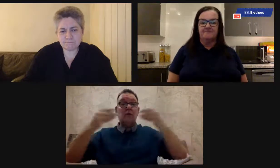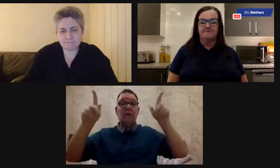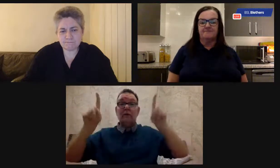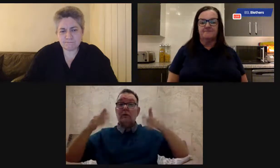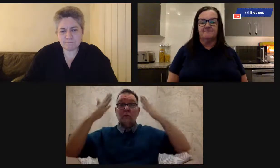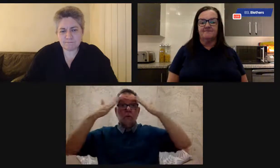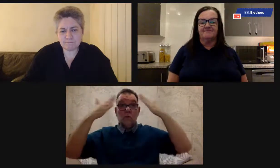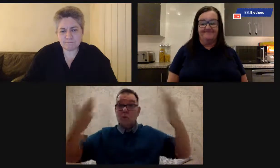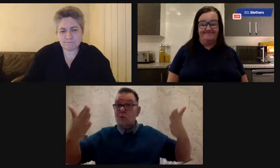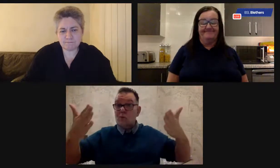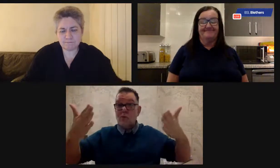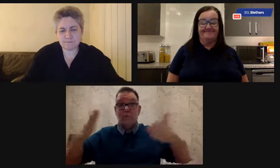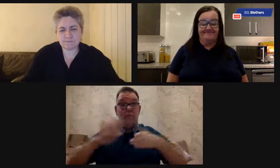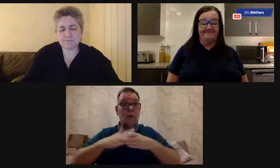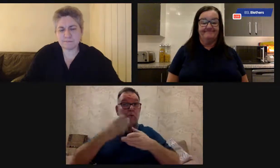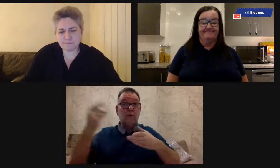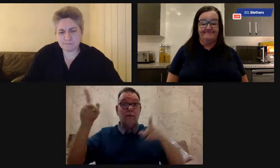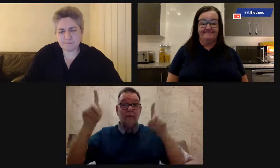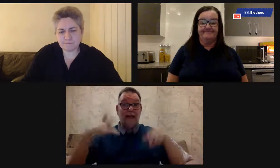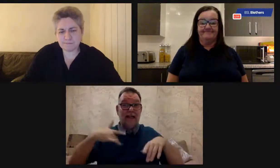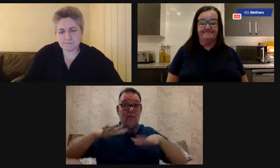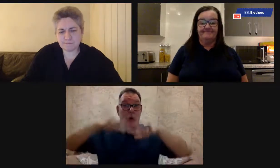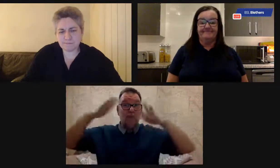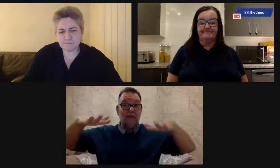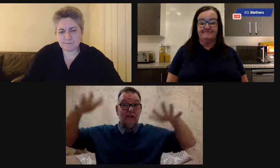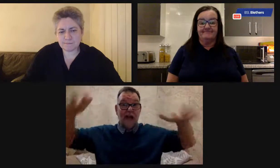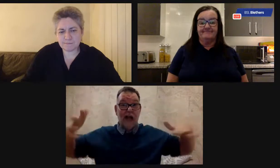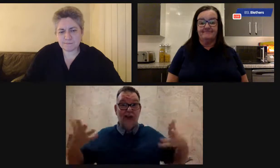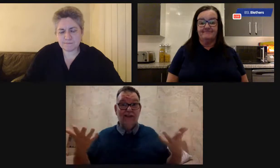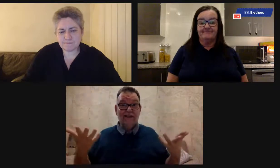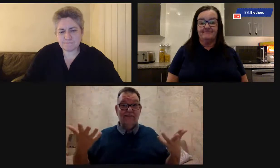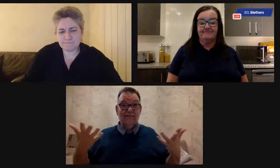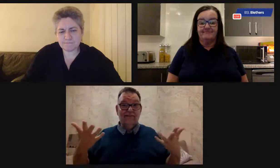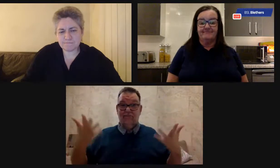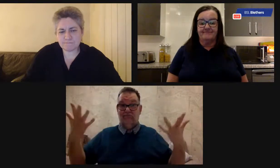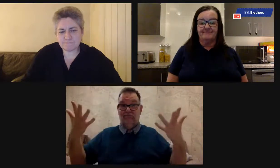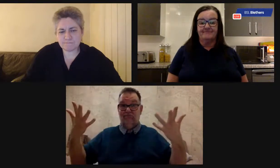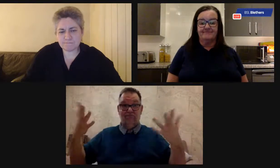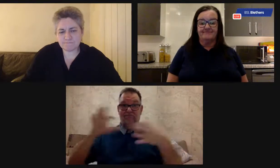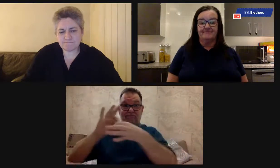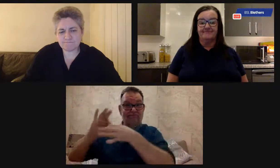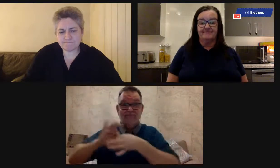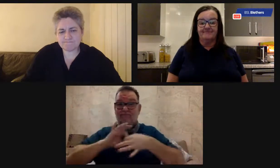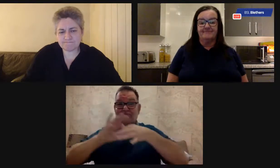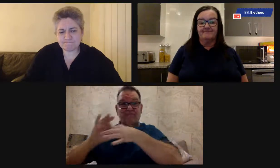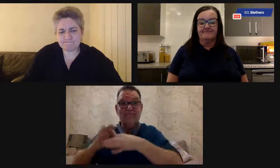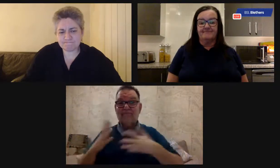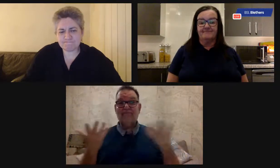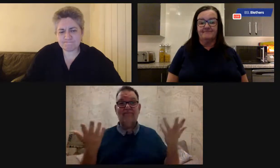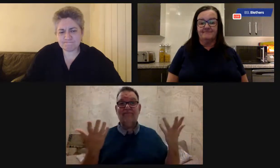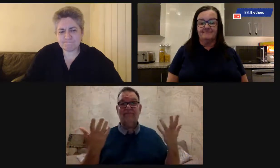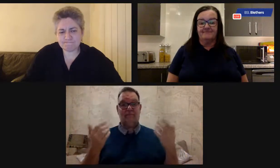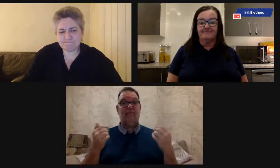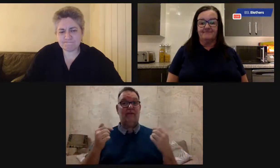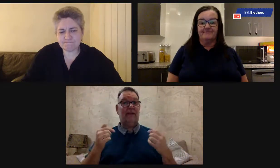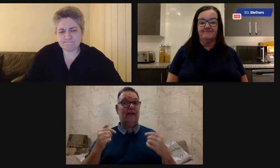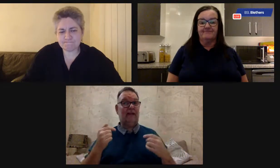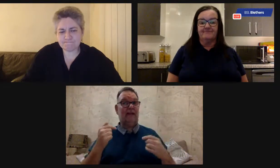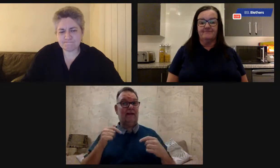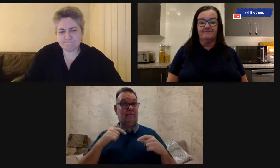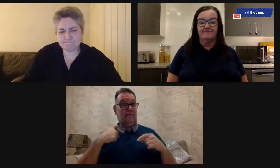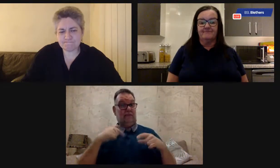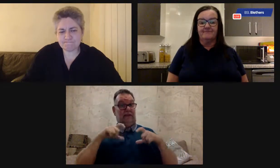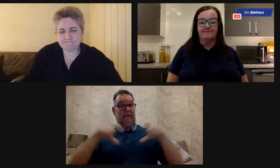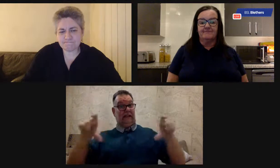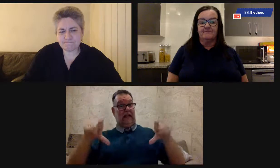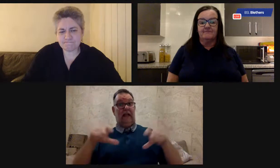there. And yet we were always saying we were publicising, but people in Scotland didn't know people in the countryside, like the Highlands and